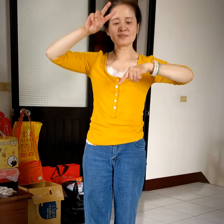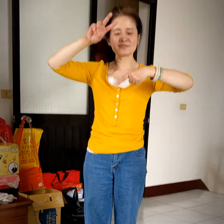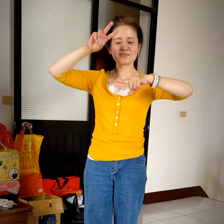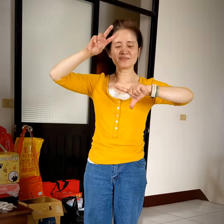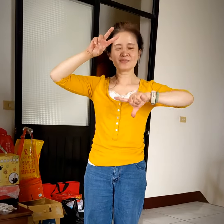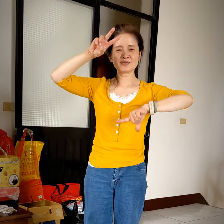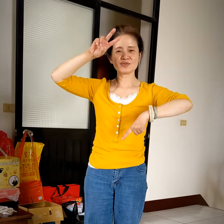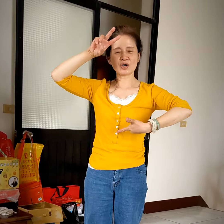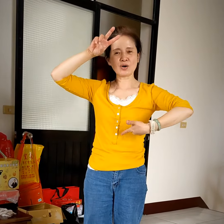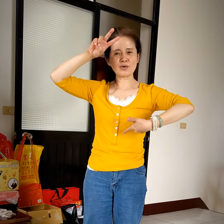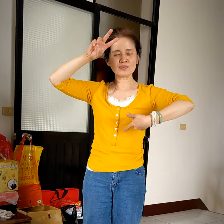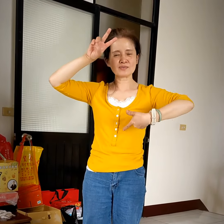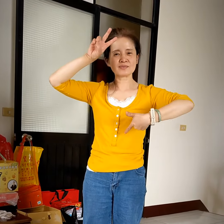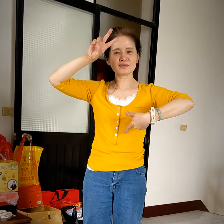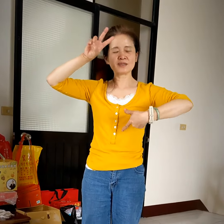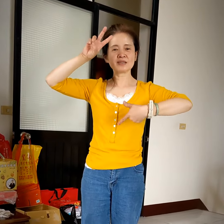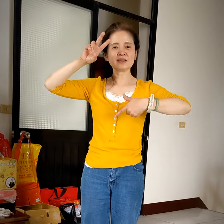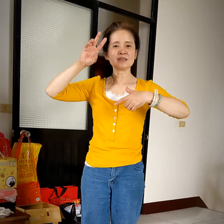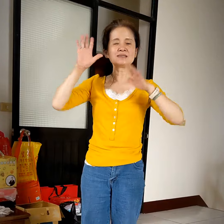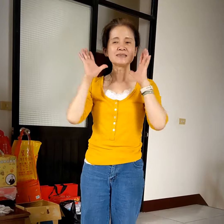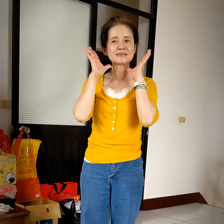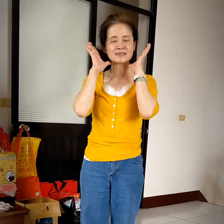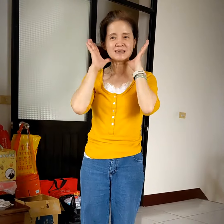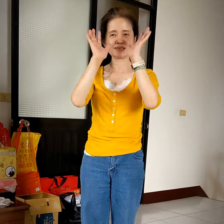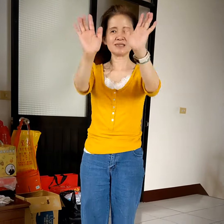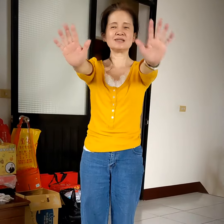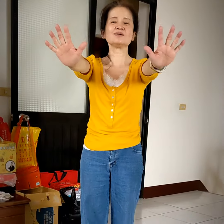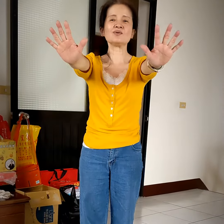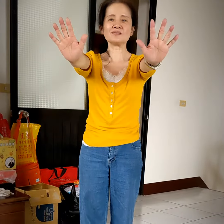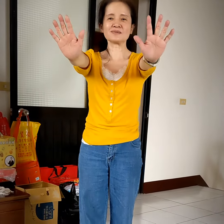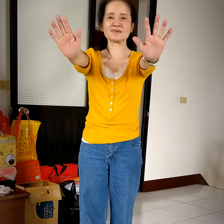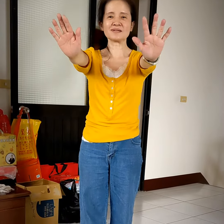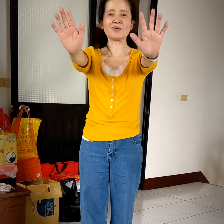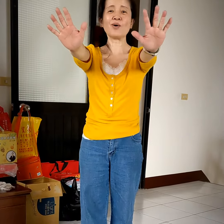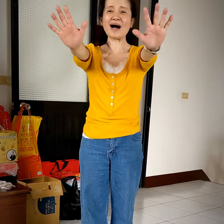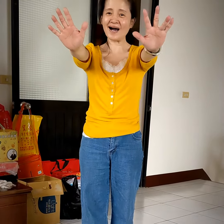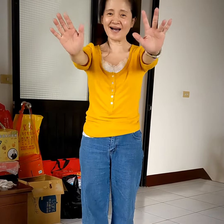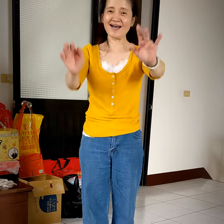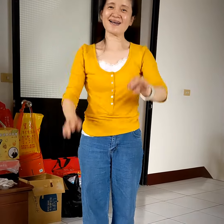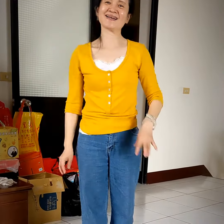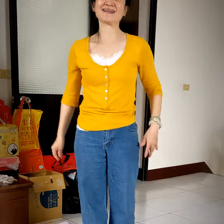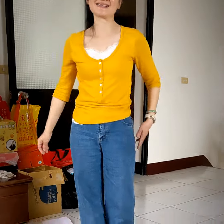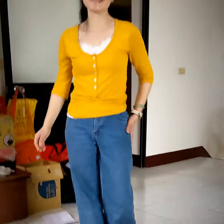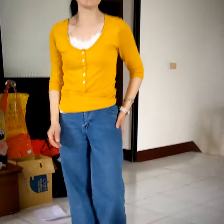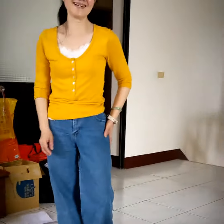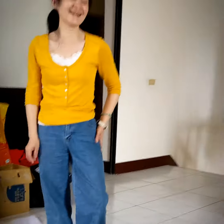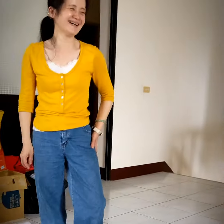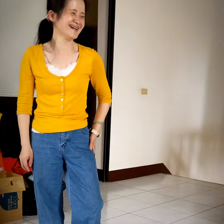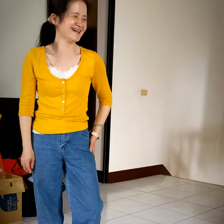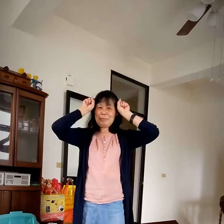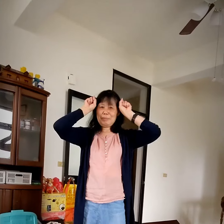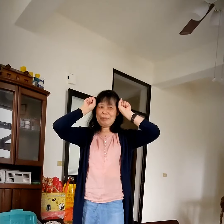It's I love you don't love you I don't It's like you